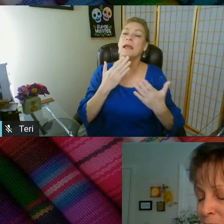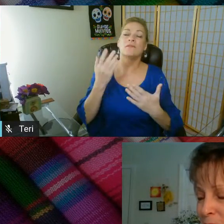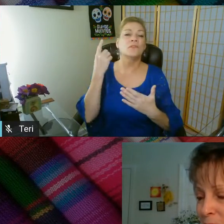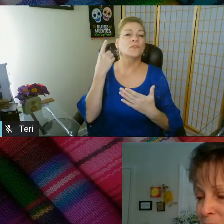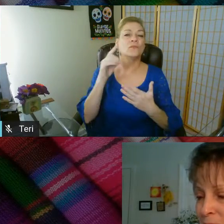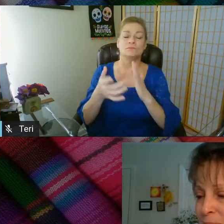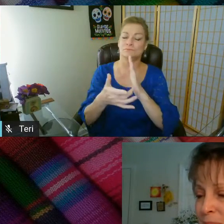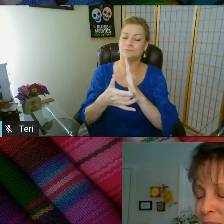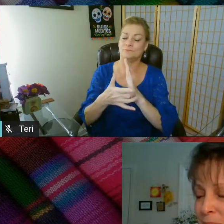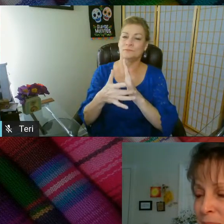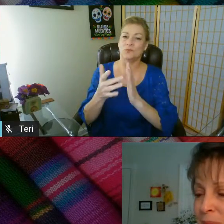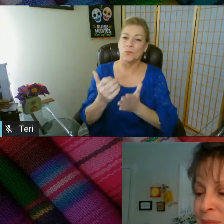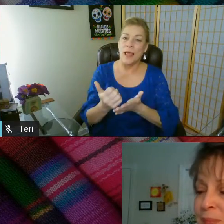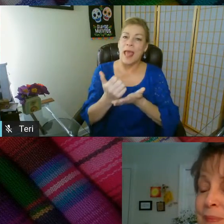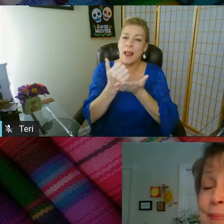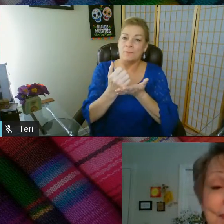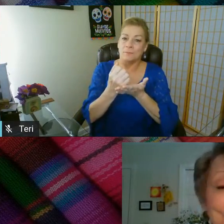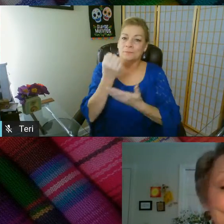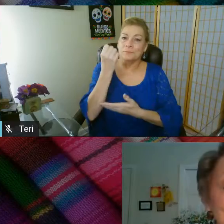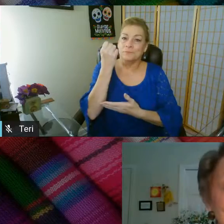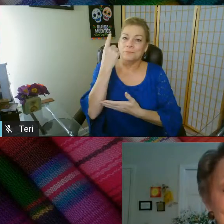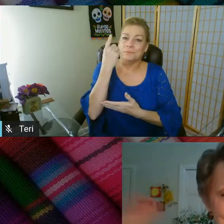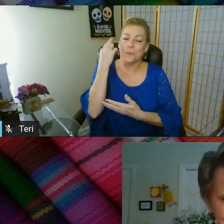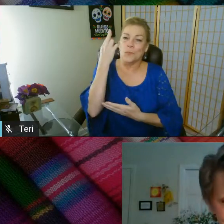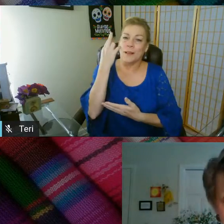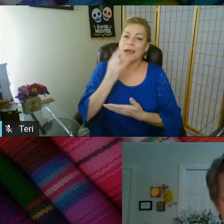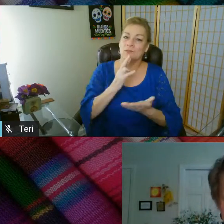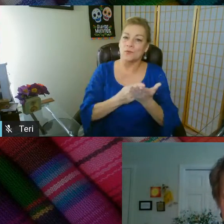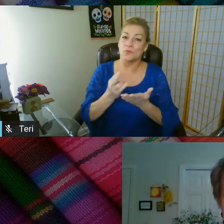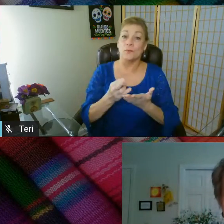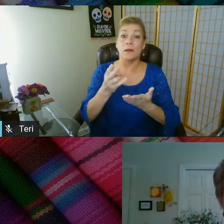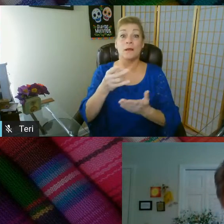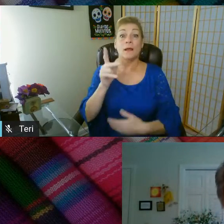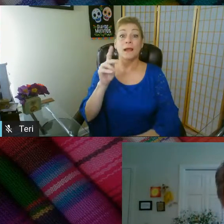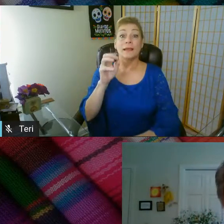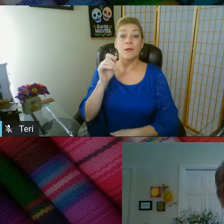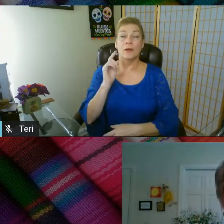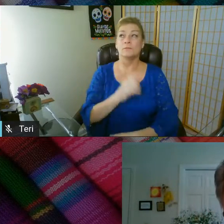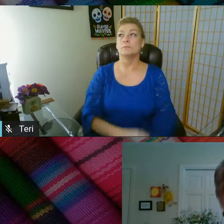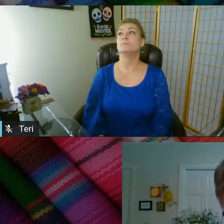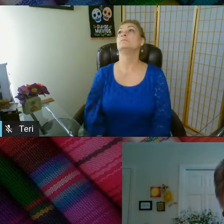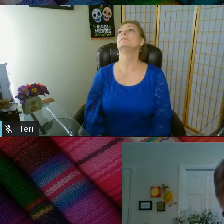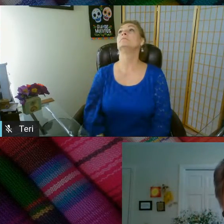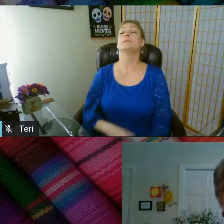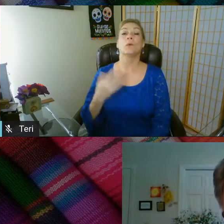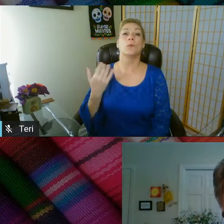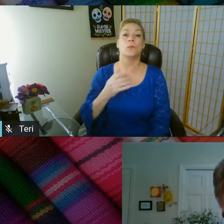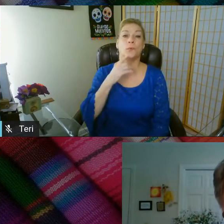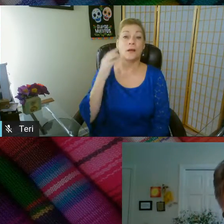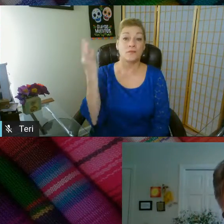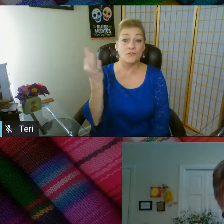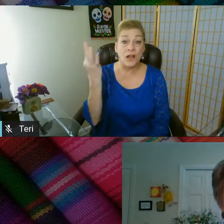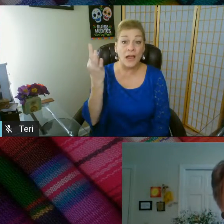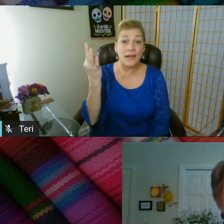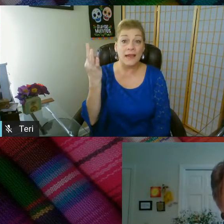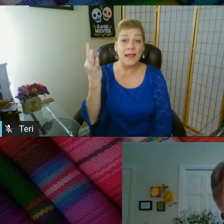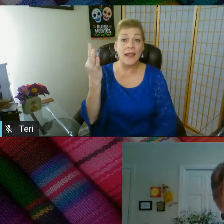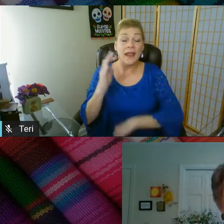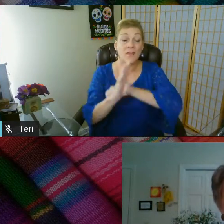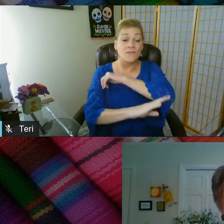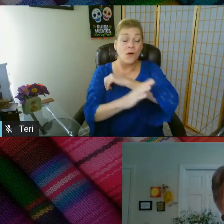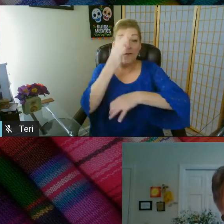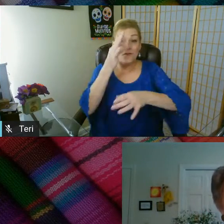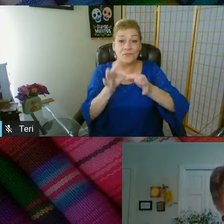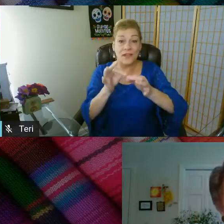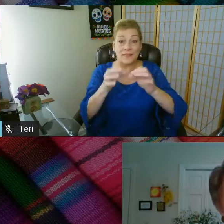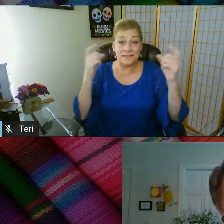truth. Now, Carrie, I have to say, our Friday Fall Faith celebration was